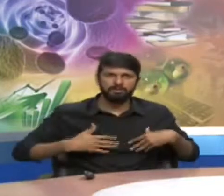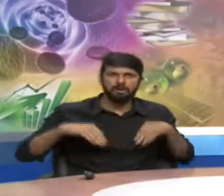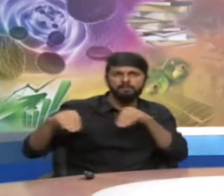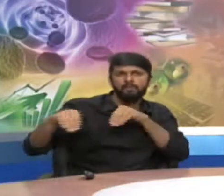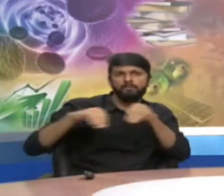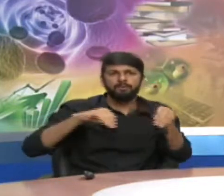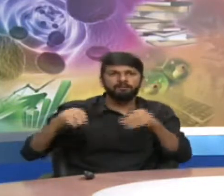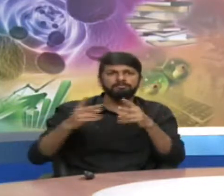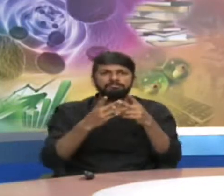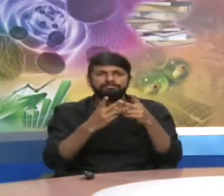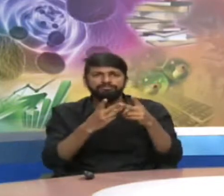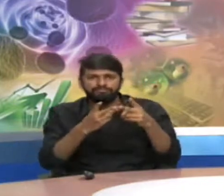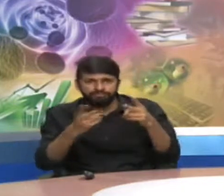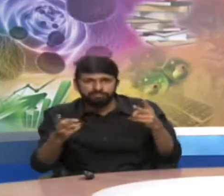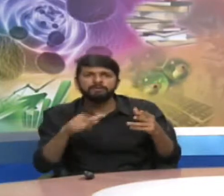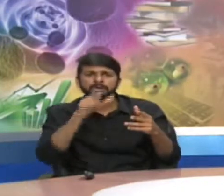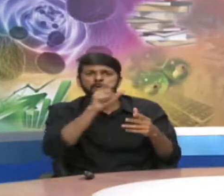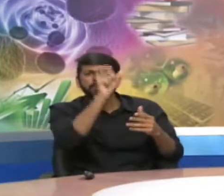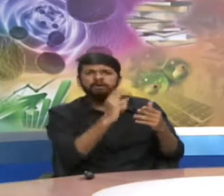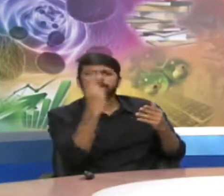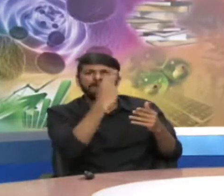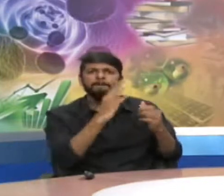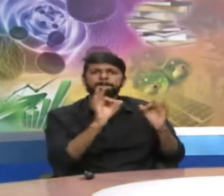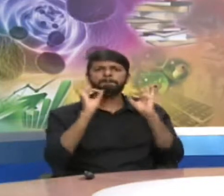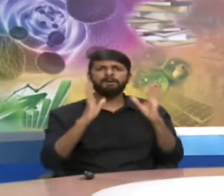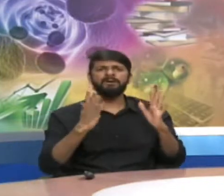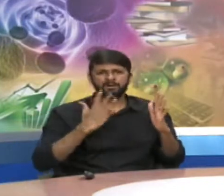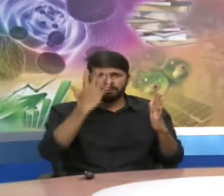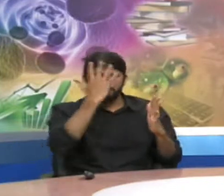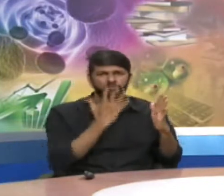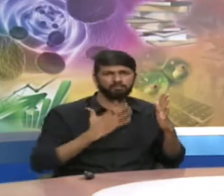gestures, these portraits were renowned.